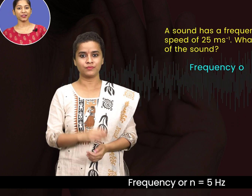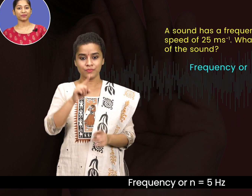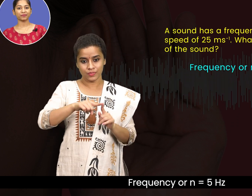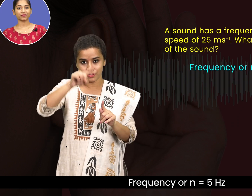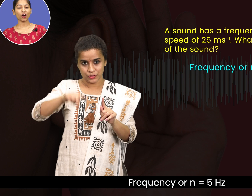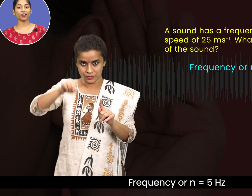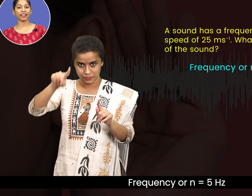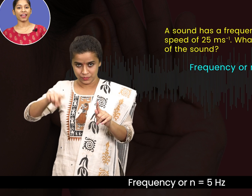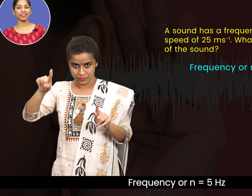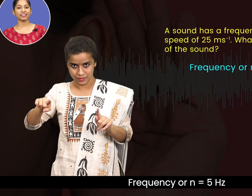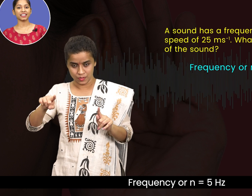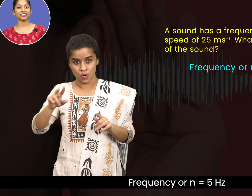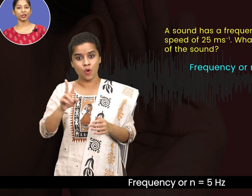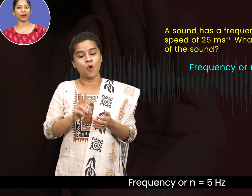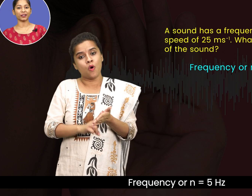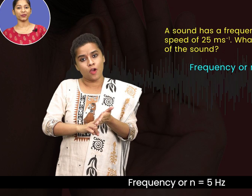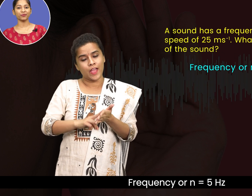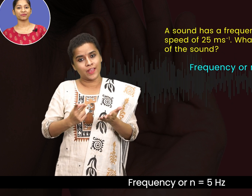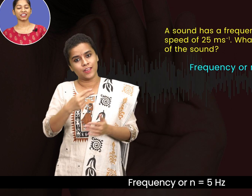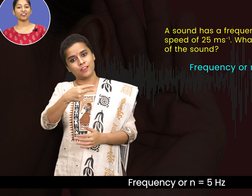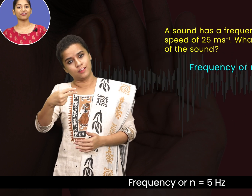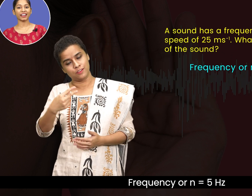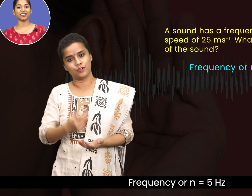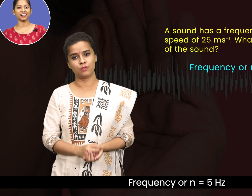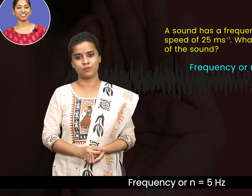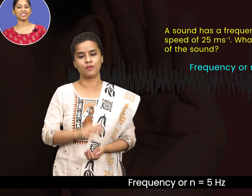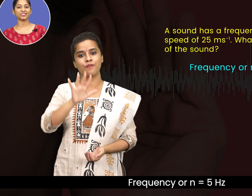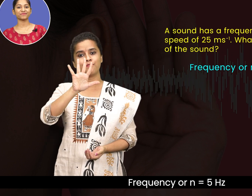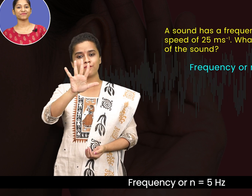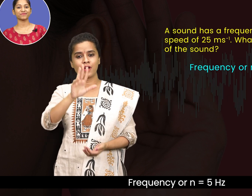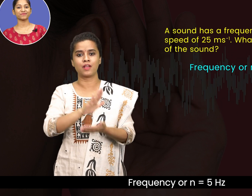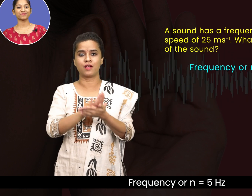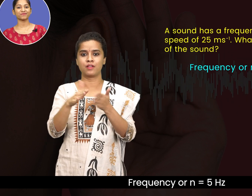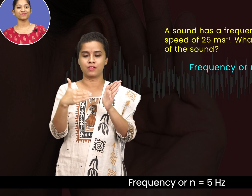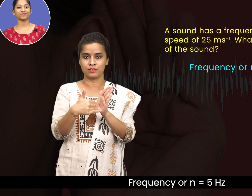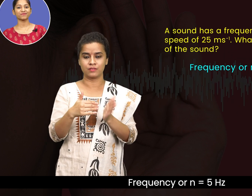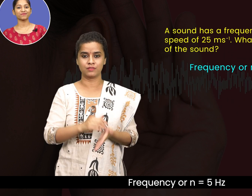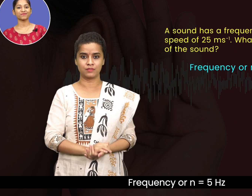frequency or N is equal to 5 Hertz,